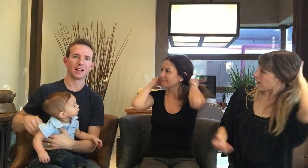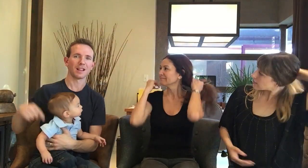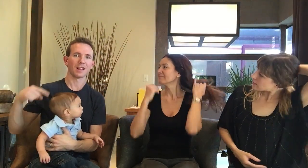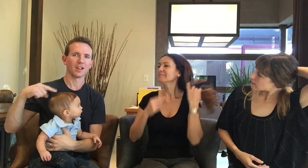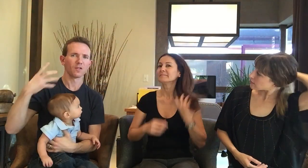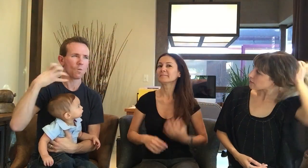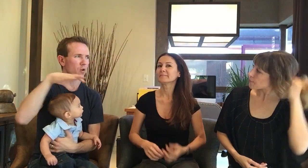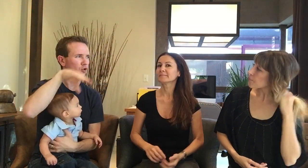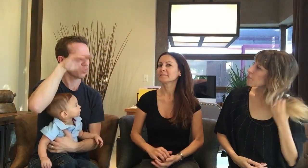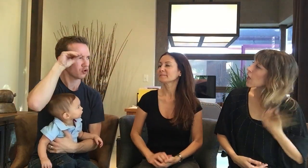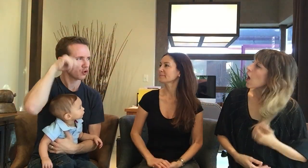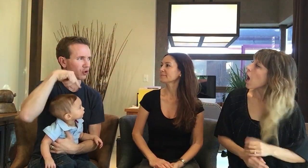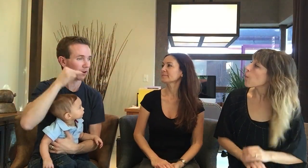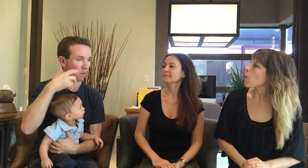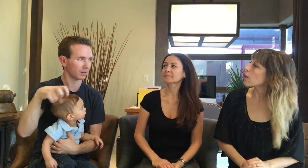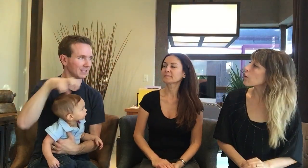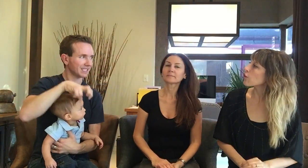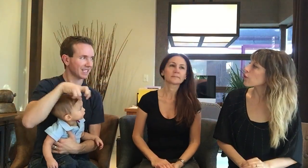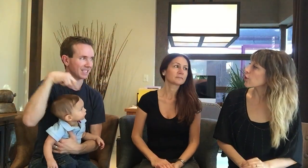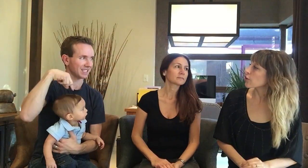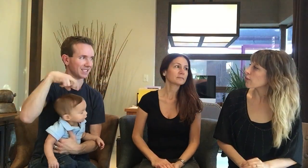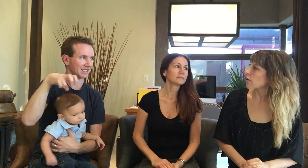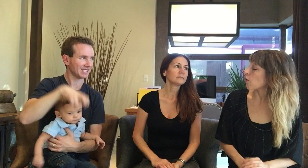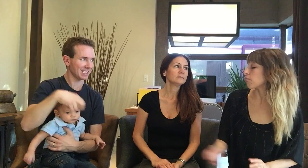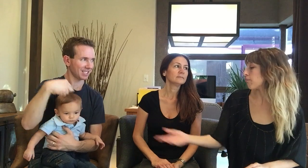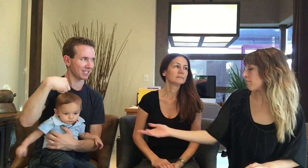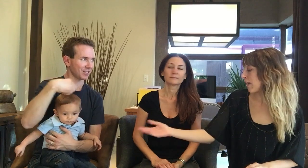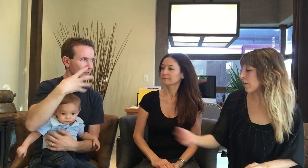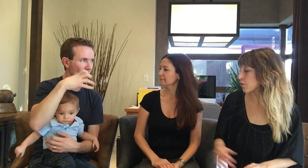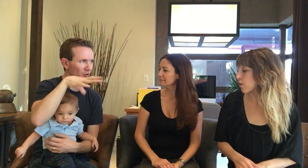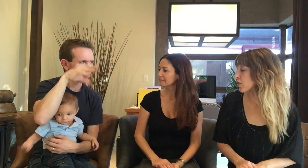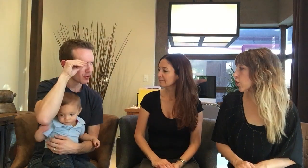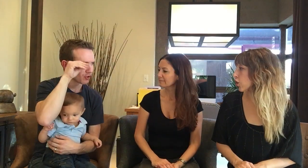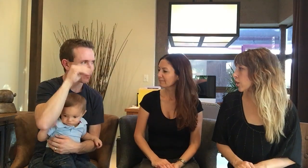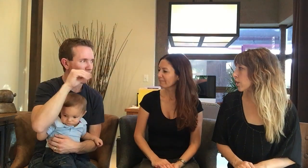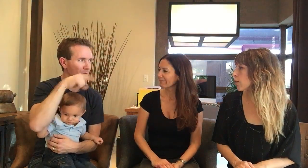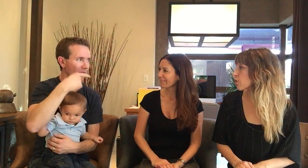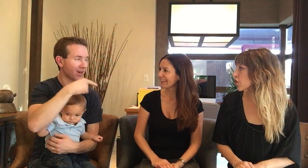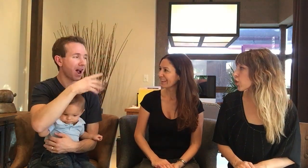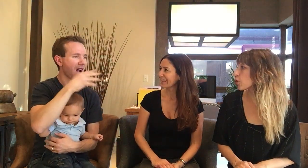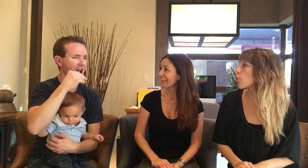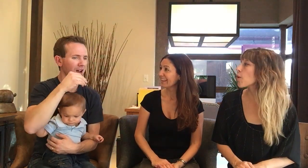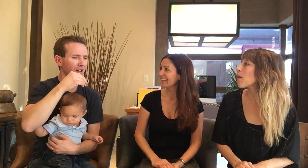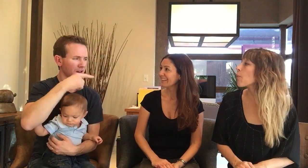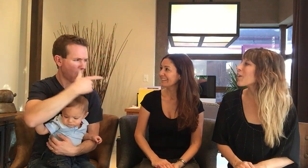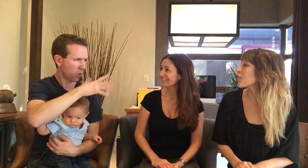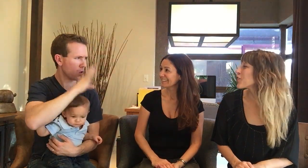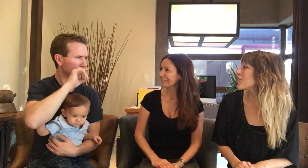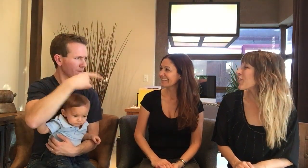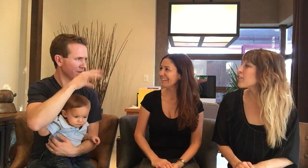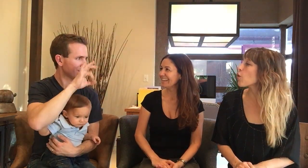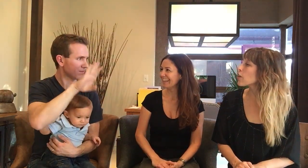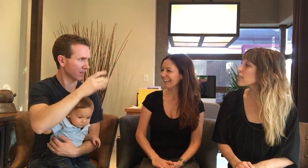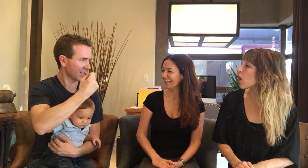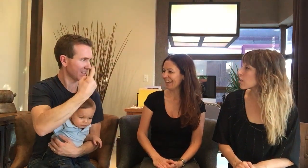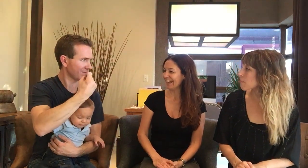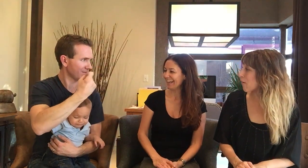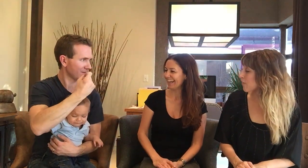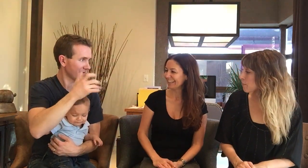that? I want to learn. Oh, Asher wants to learn. He wants to learn more about what you're doing. You already talked about